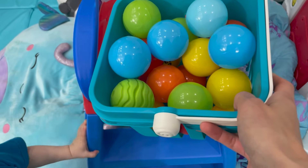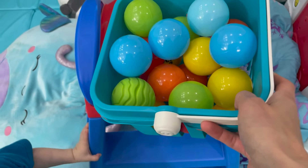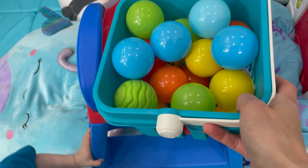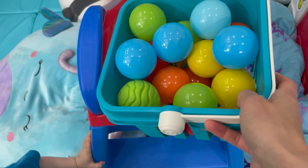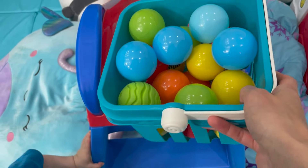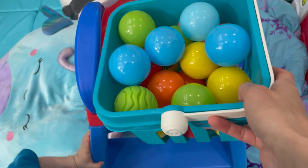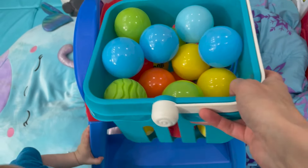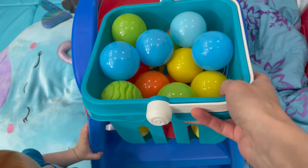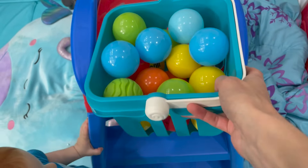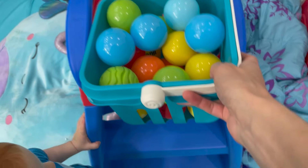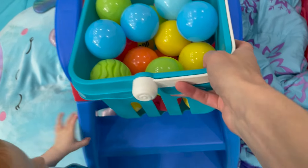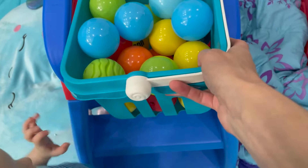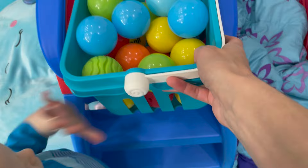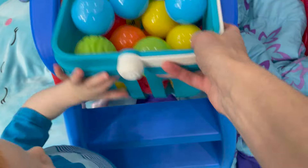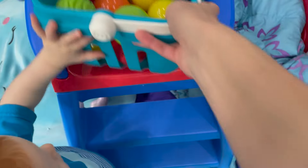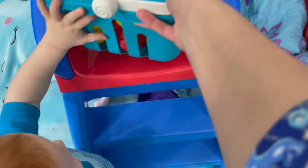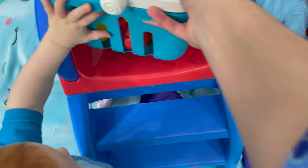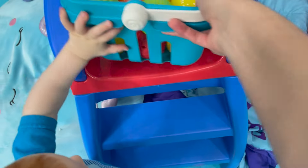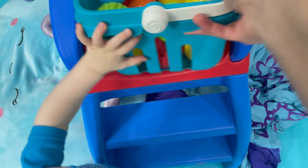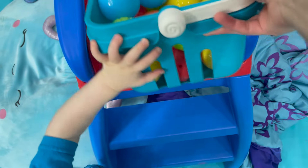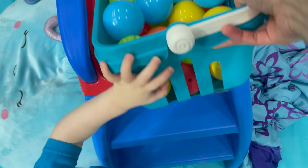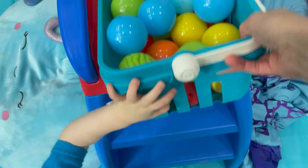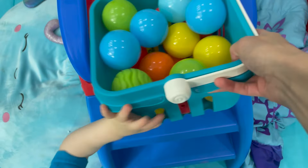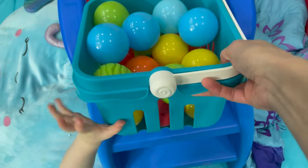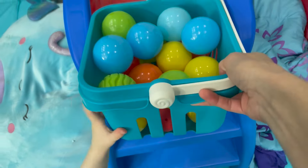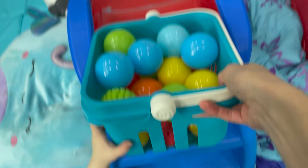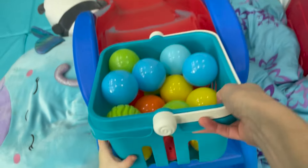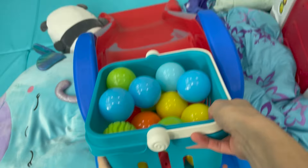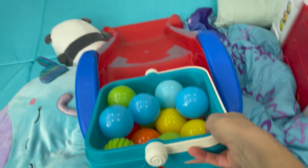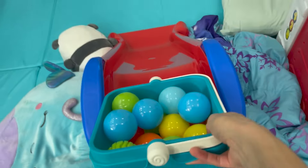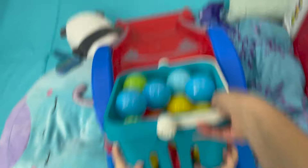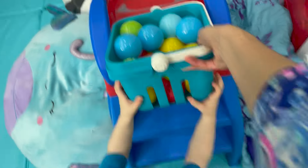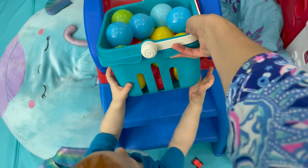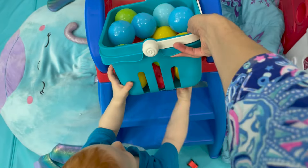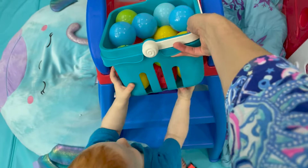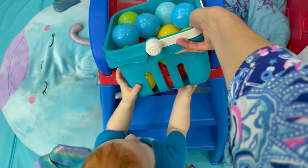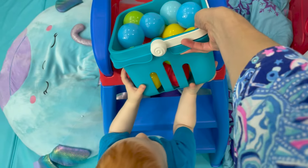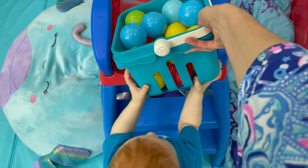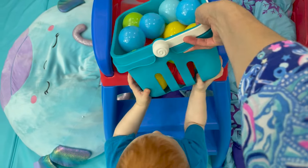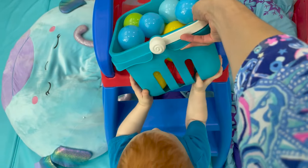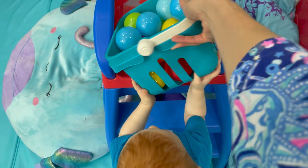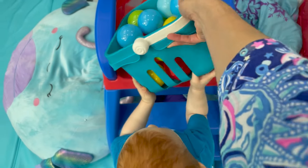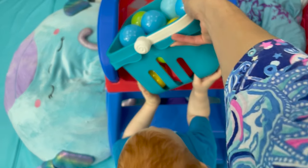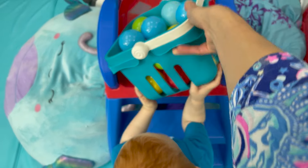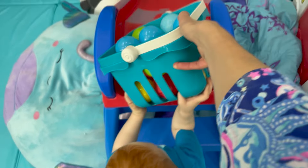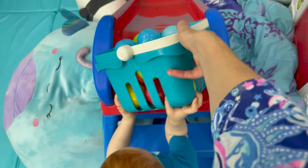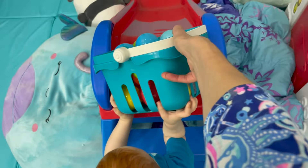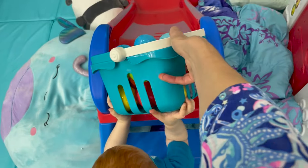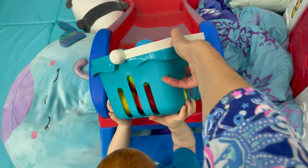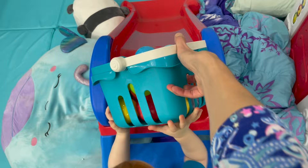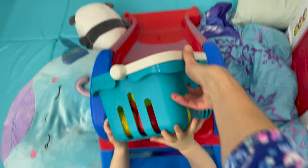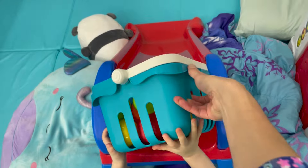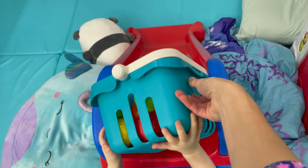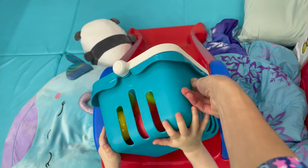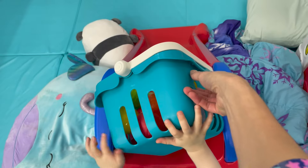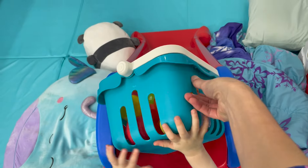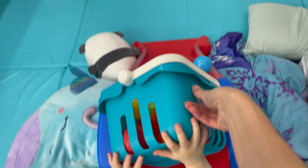Who's ready? The baby's gonna tip all the balls. Ready?